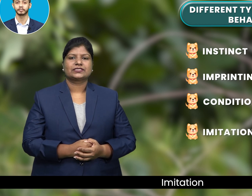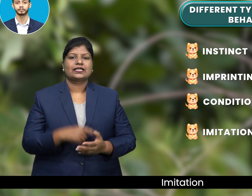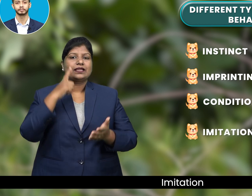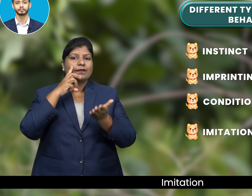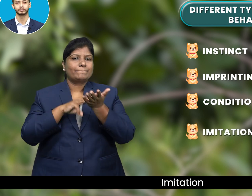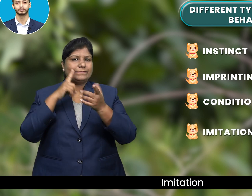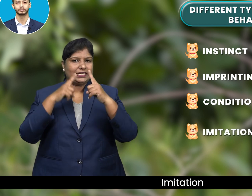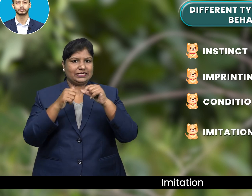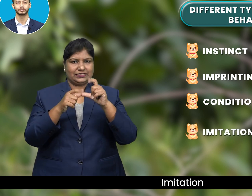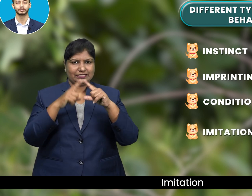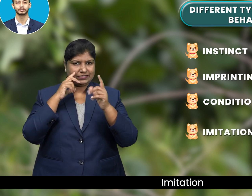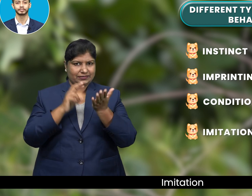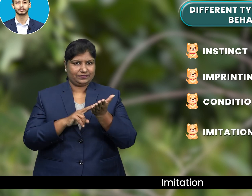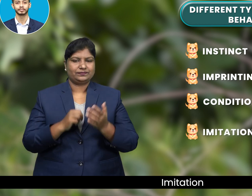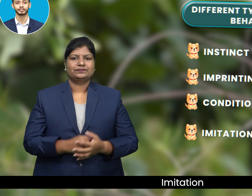imitation.